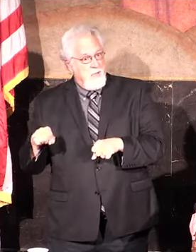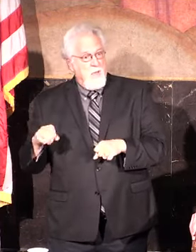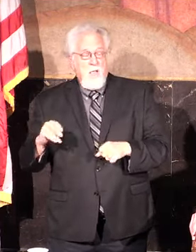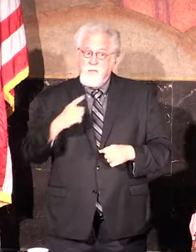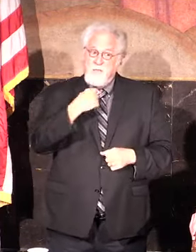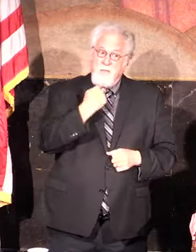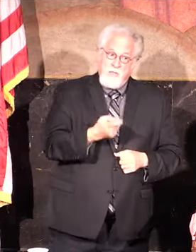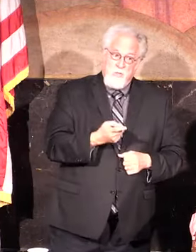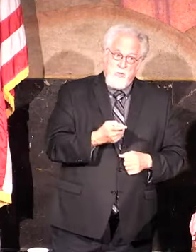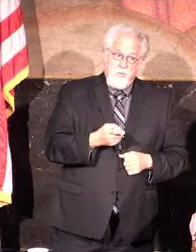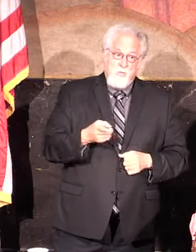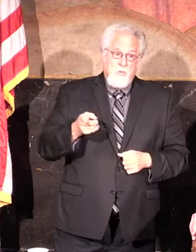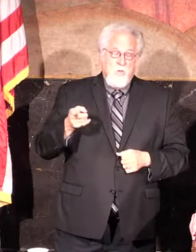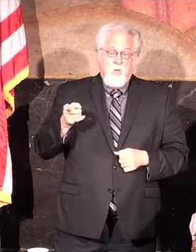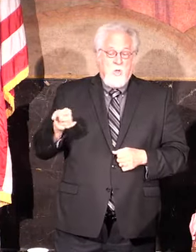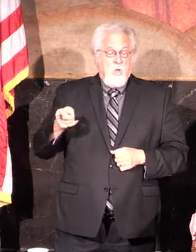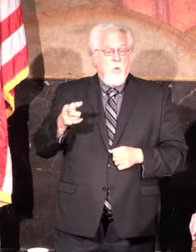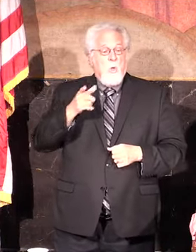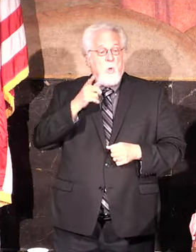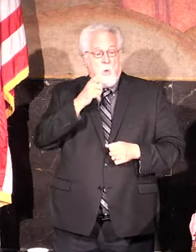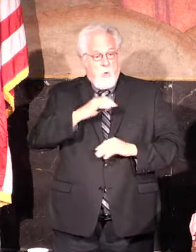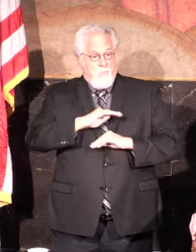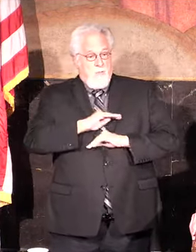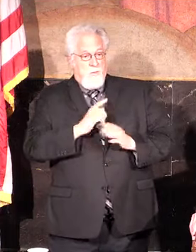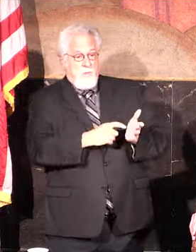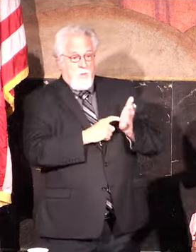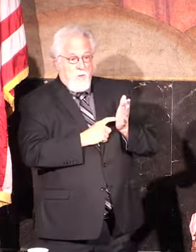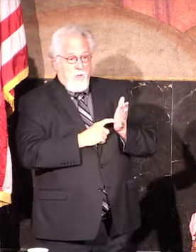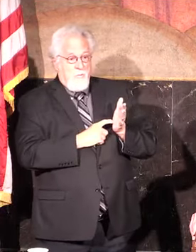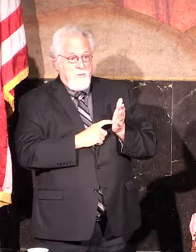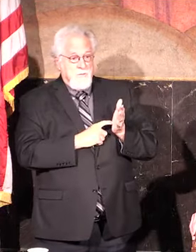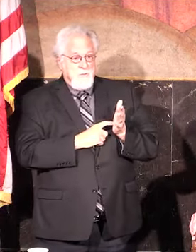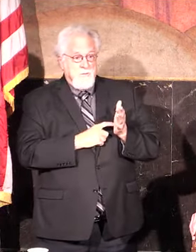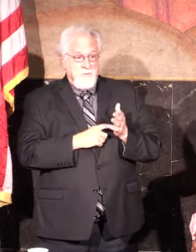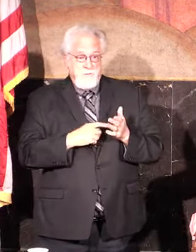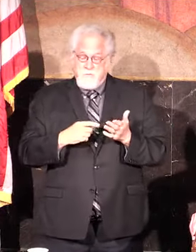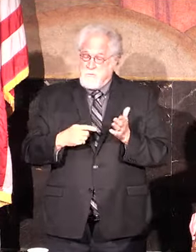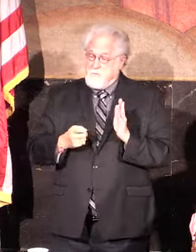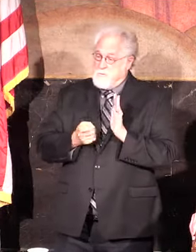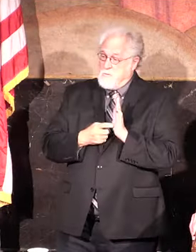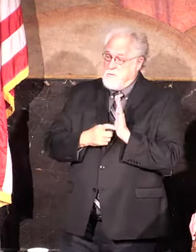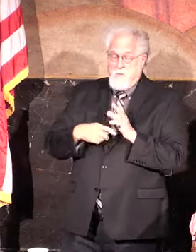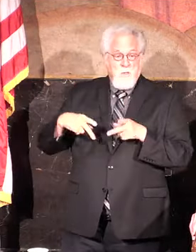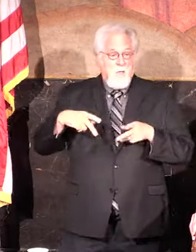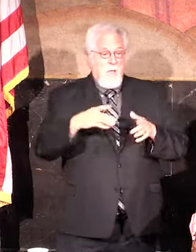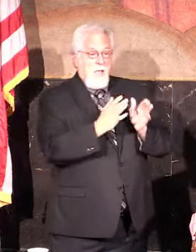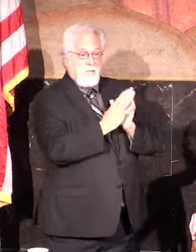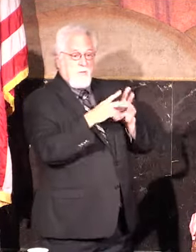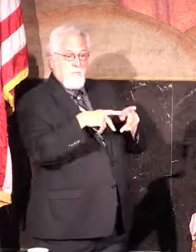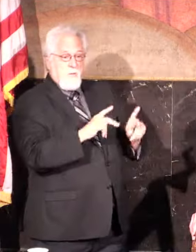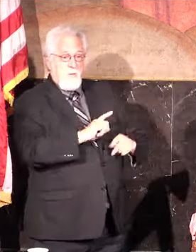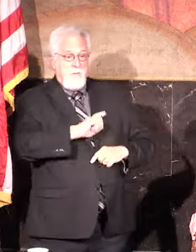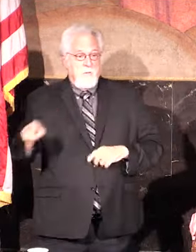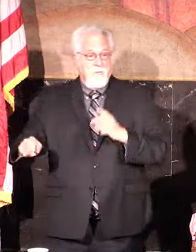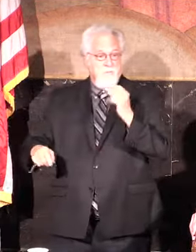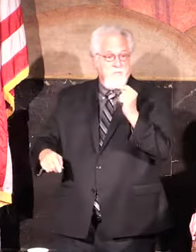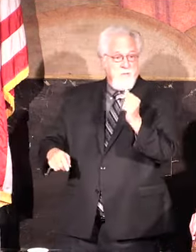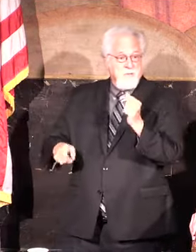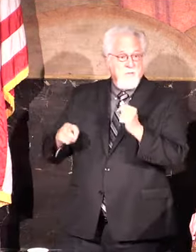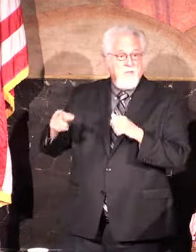tell you they are being, those who meet the requirements and are asking for that permit are receiving them very quickly so